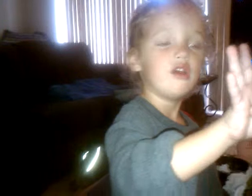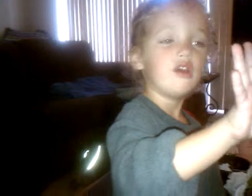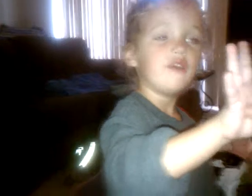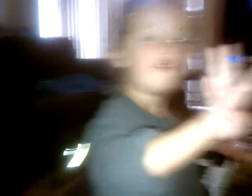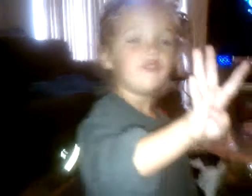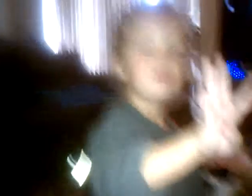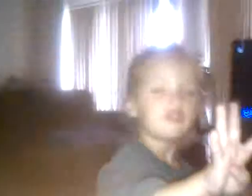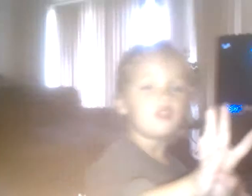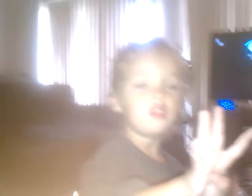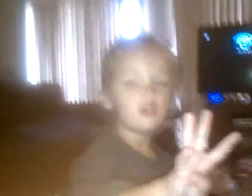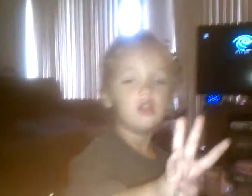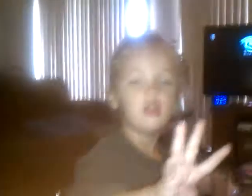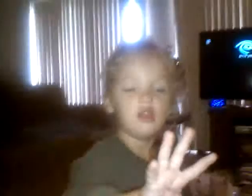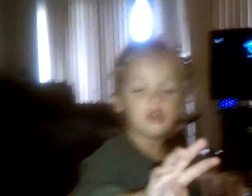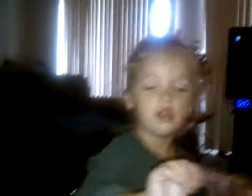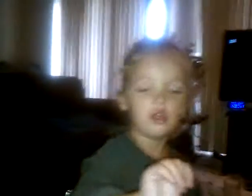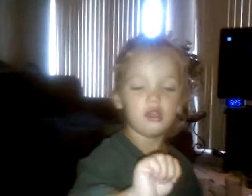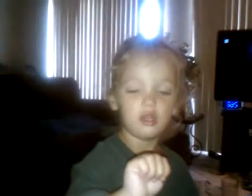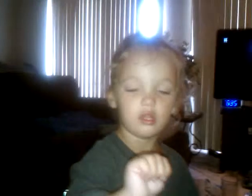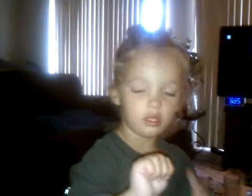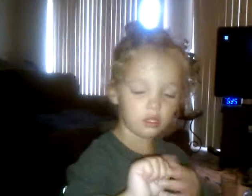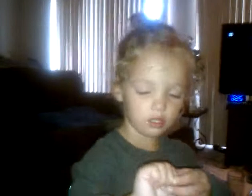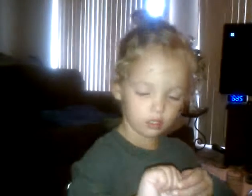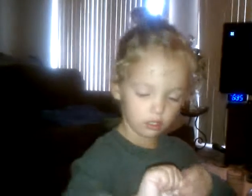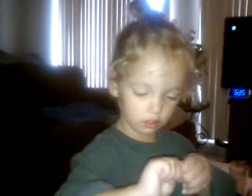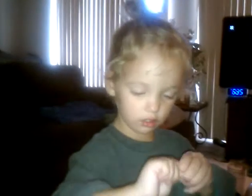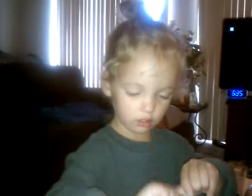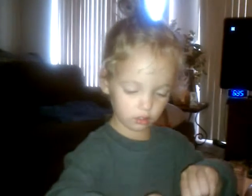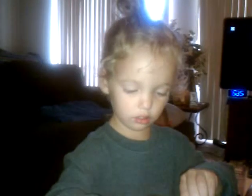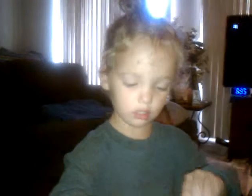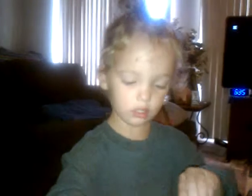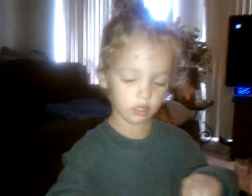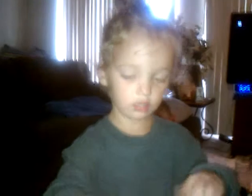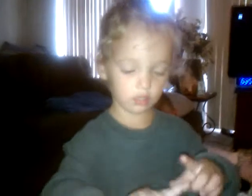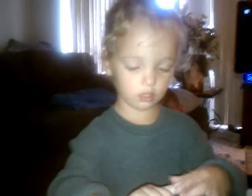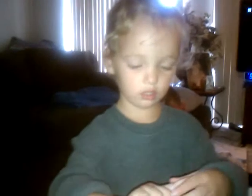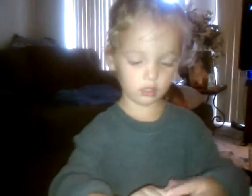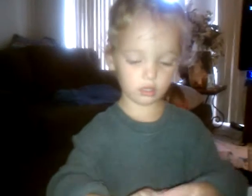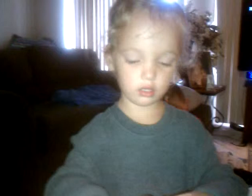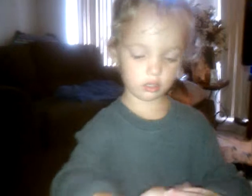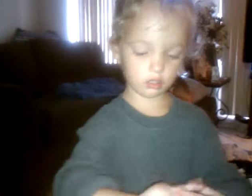W. You gotta do W, sweetie. Where's W? Look.